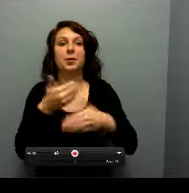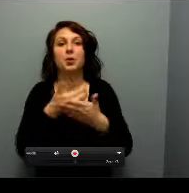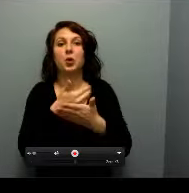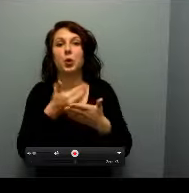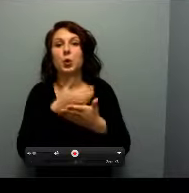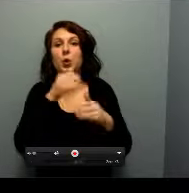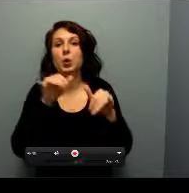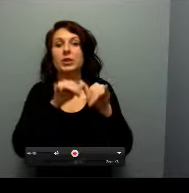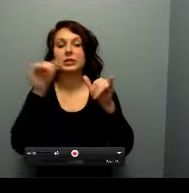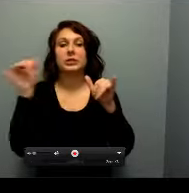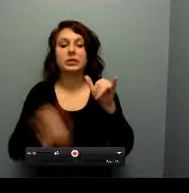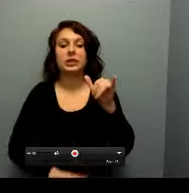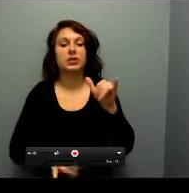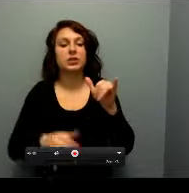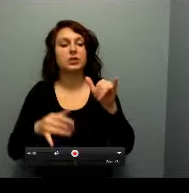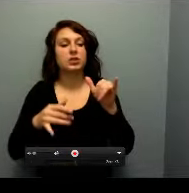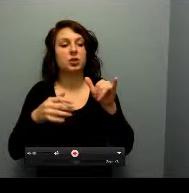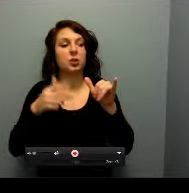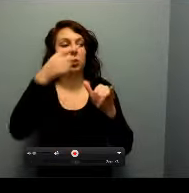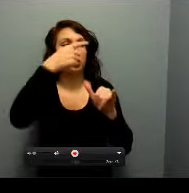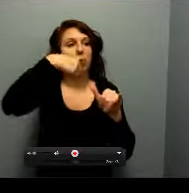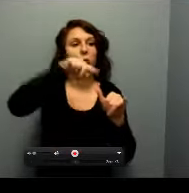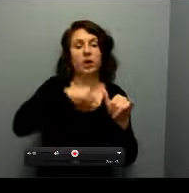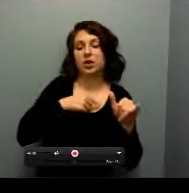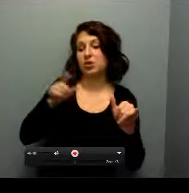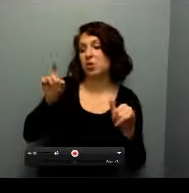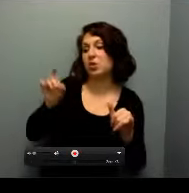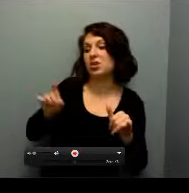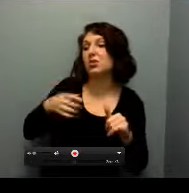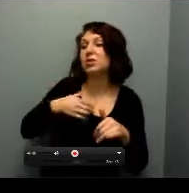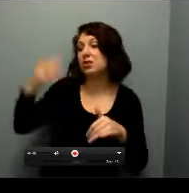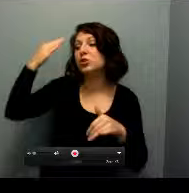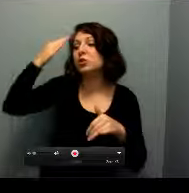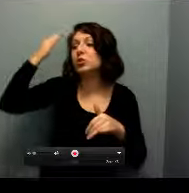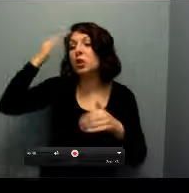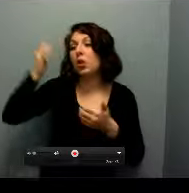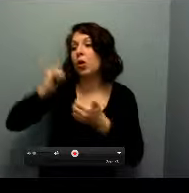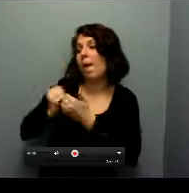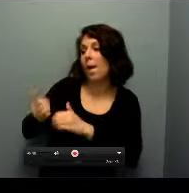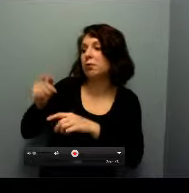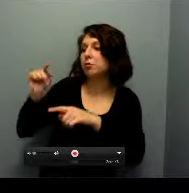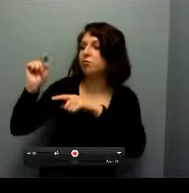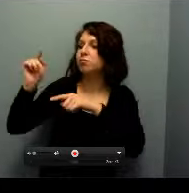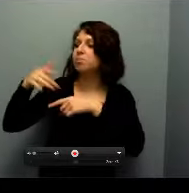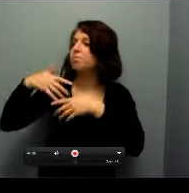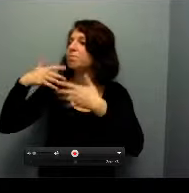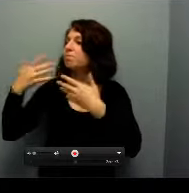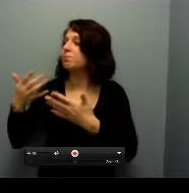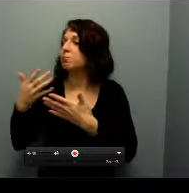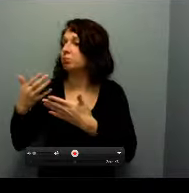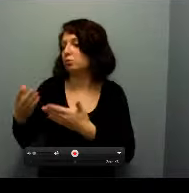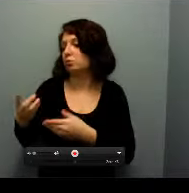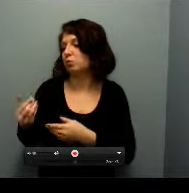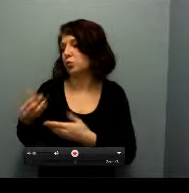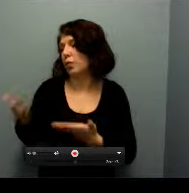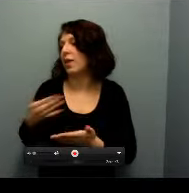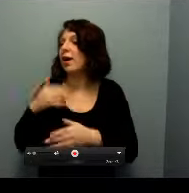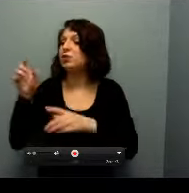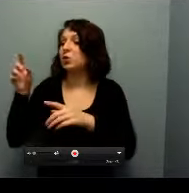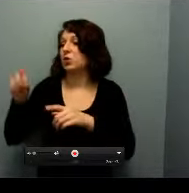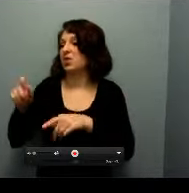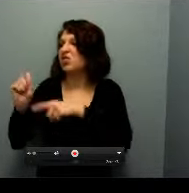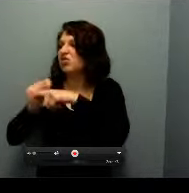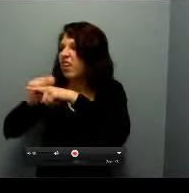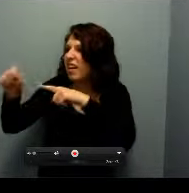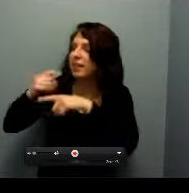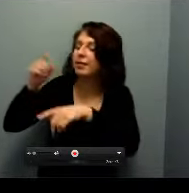need to learn how to do this. So you're going to need some kind of training, mentoring, something like that. So what kind